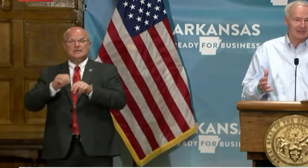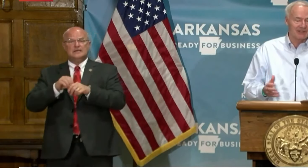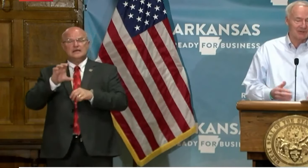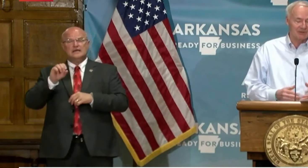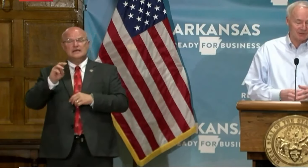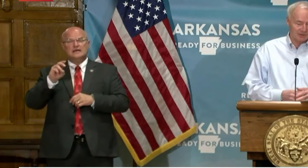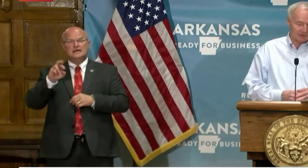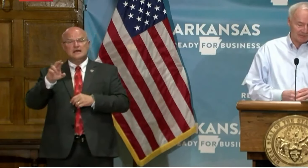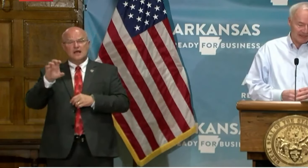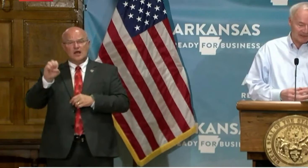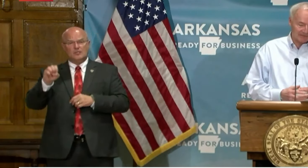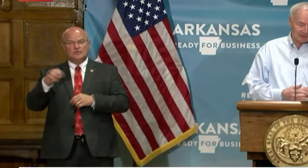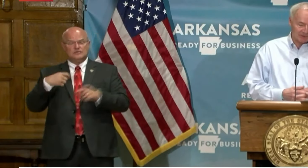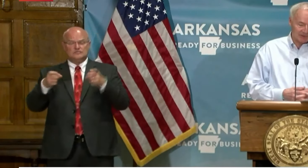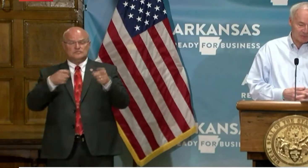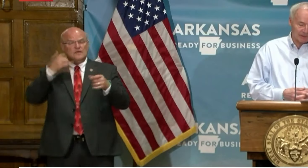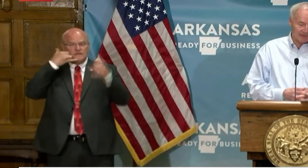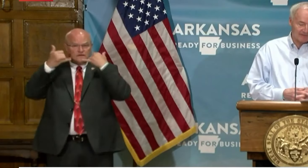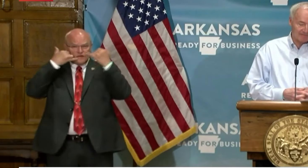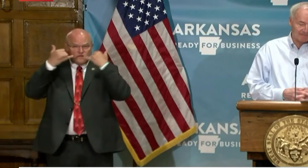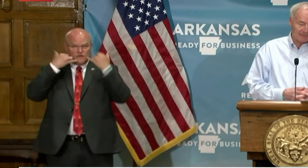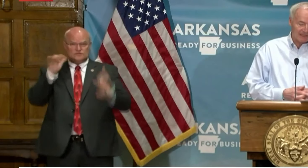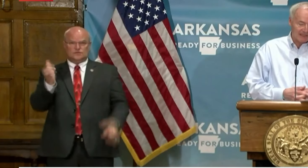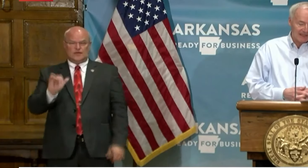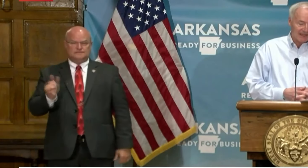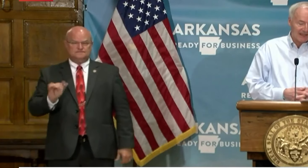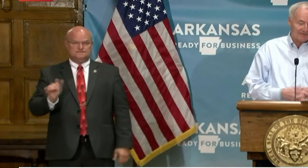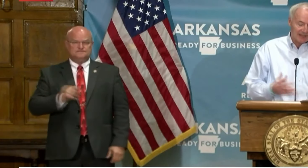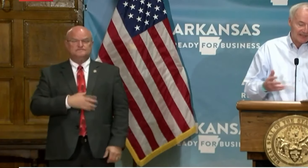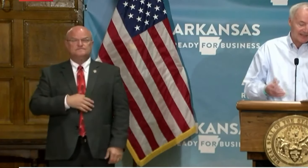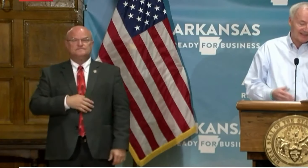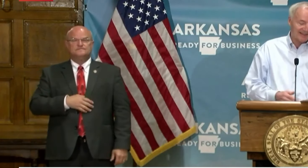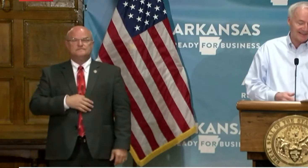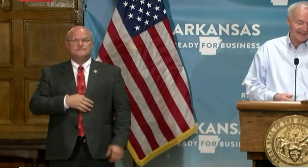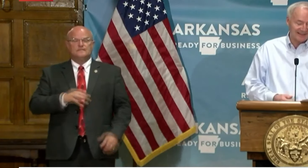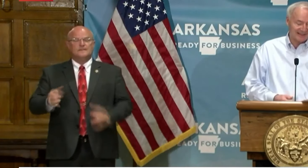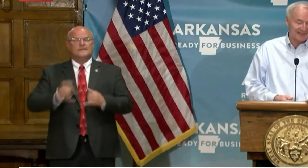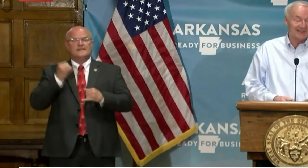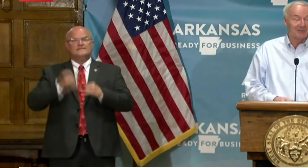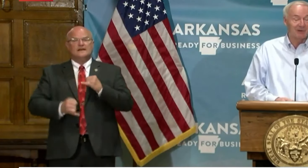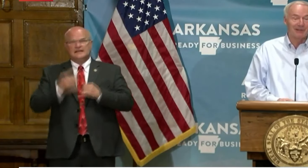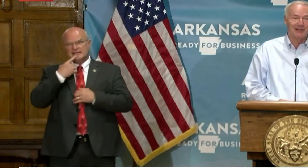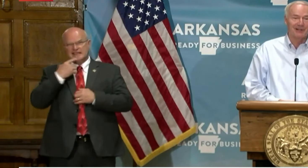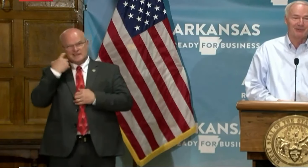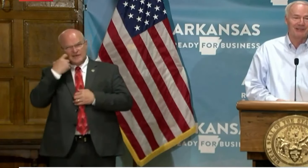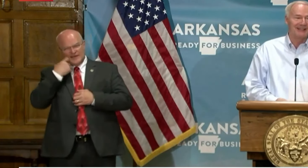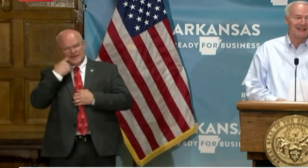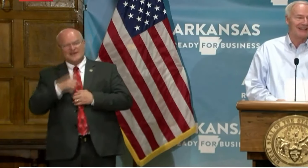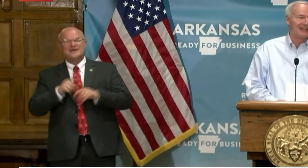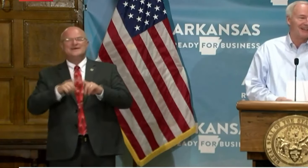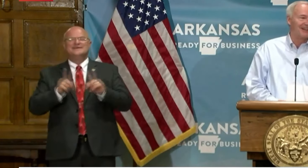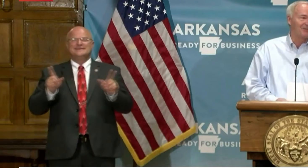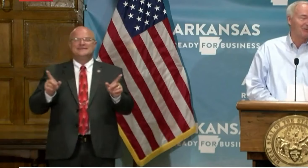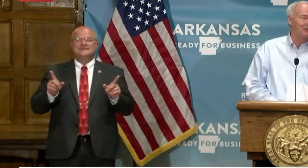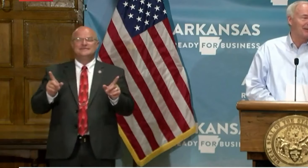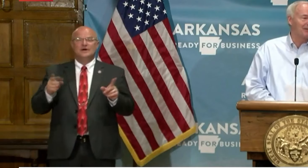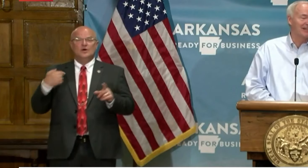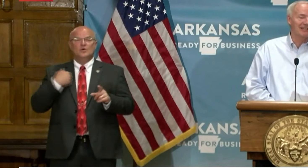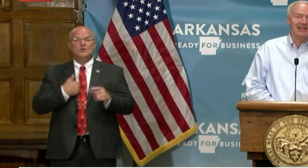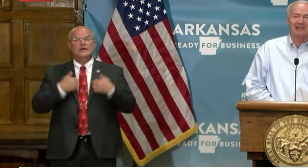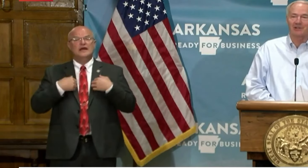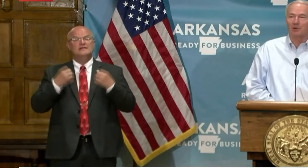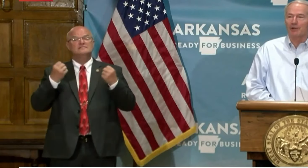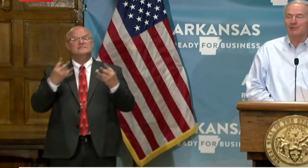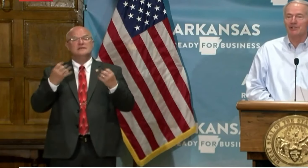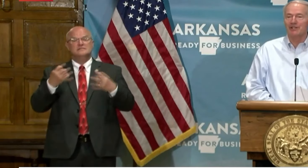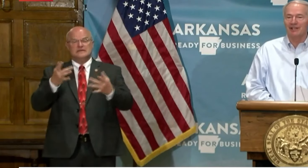Commerce that continue to man the phones as well. Finally, and I said that a moment ago, but we do have a